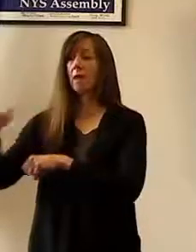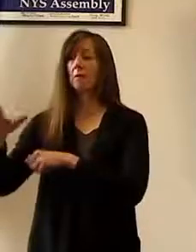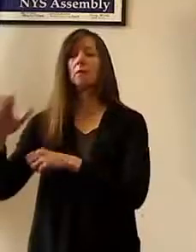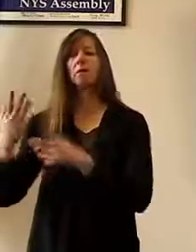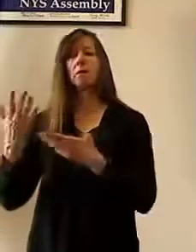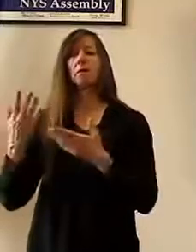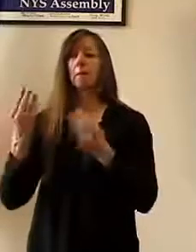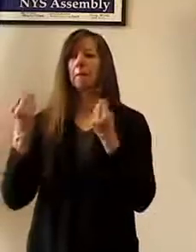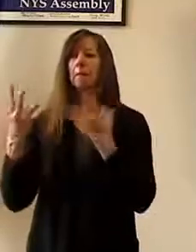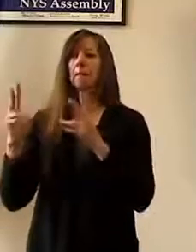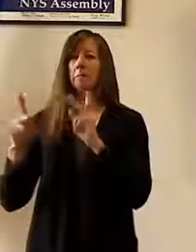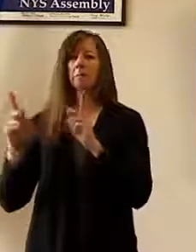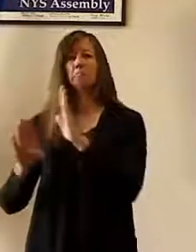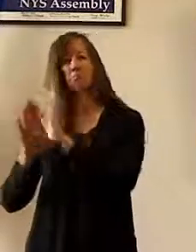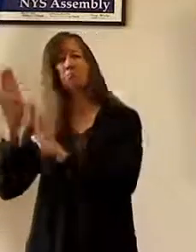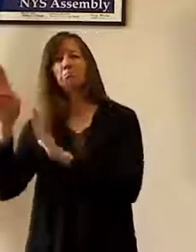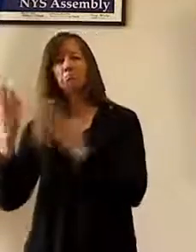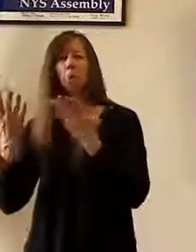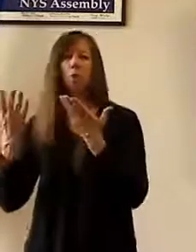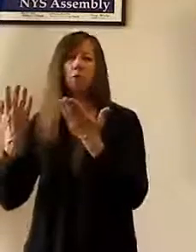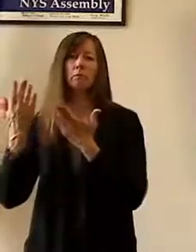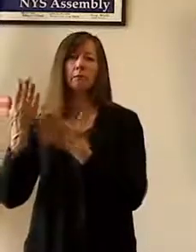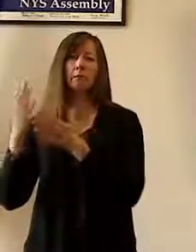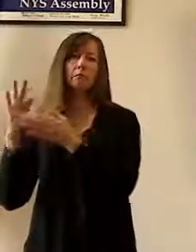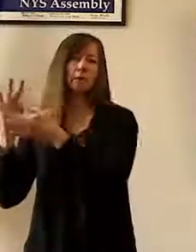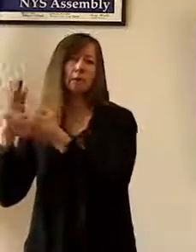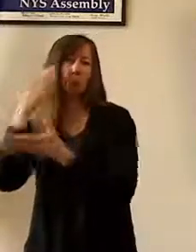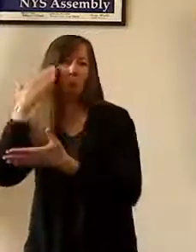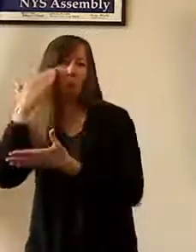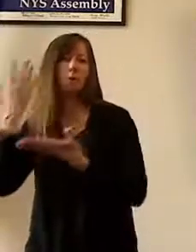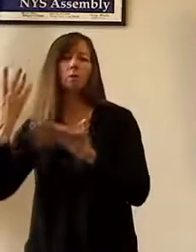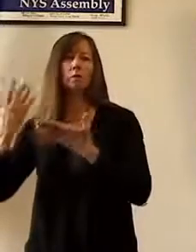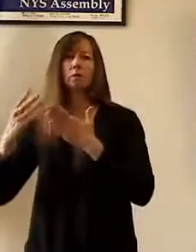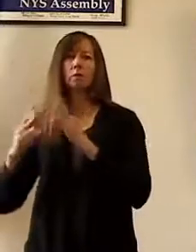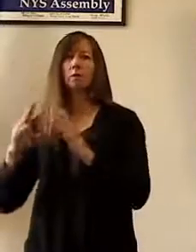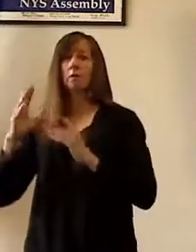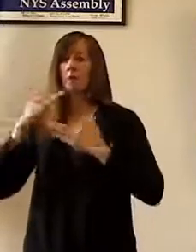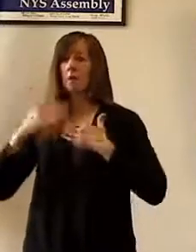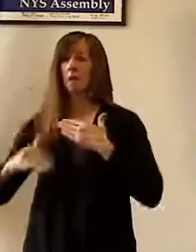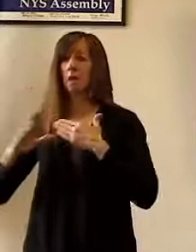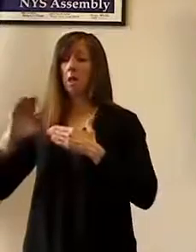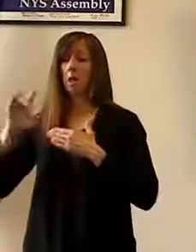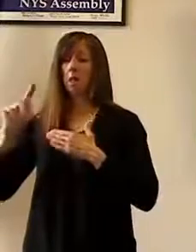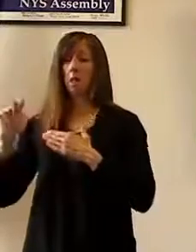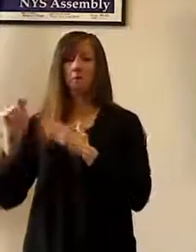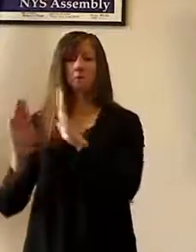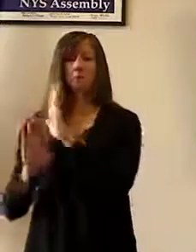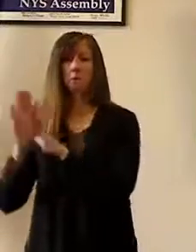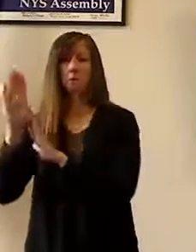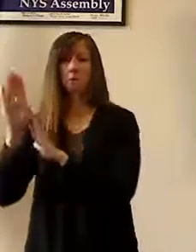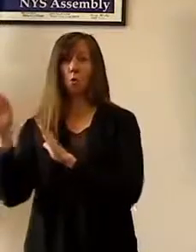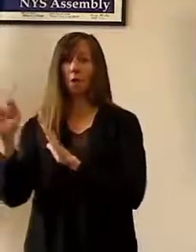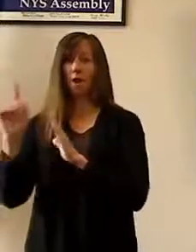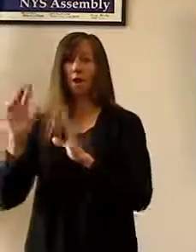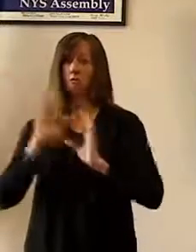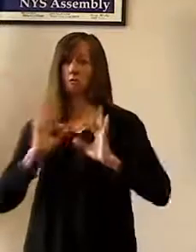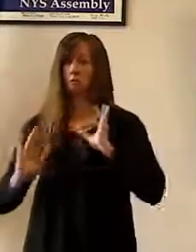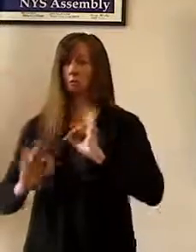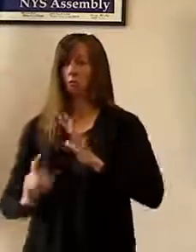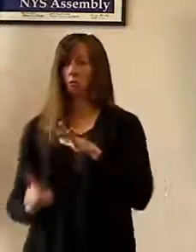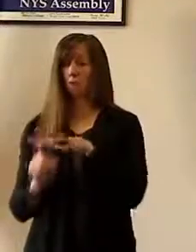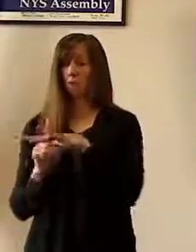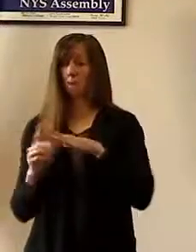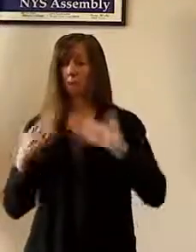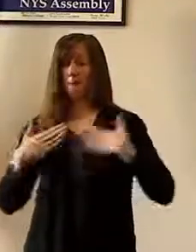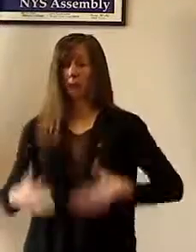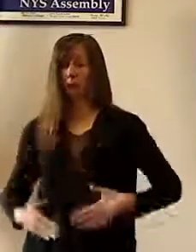thrombosis, which is blood clots, in multiple areas of the body as well as the brain. And so given